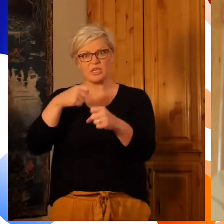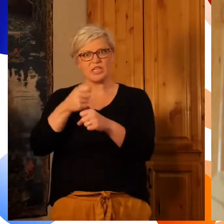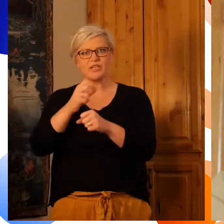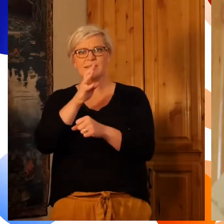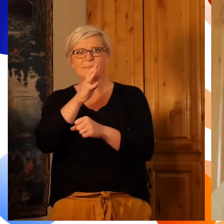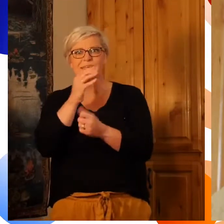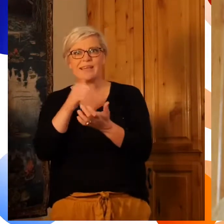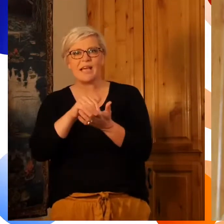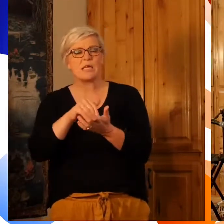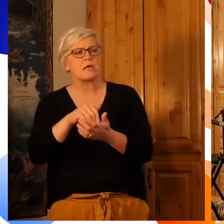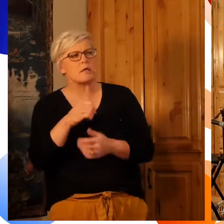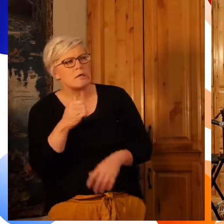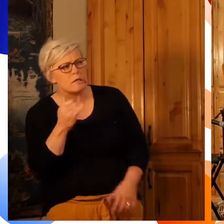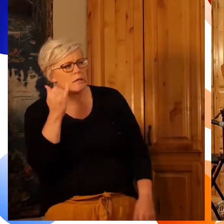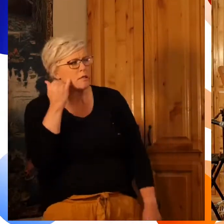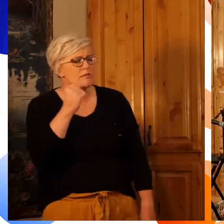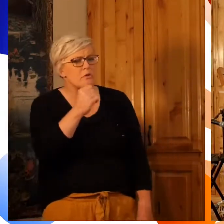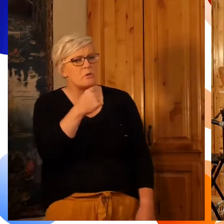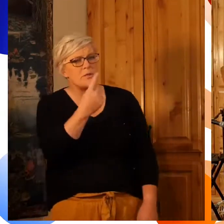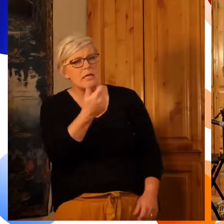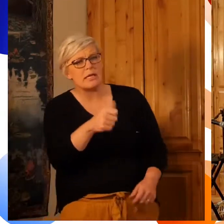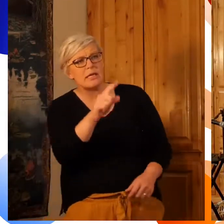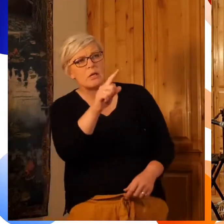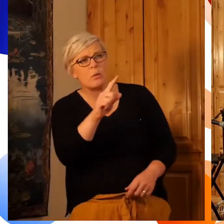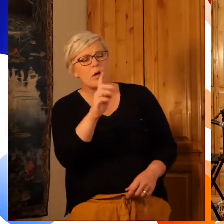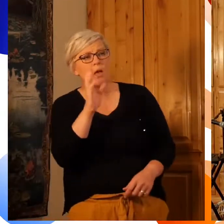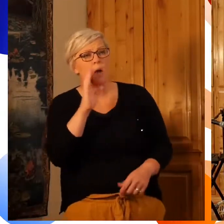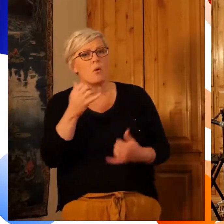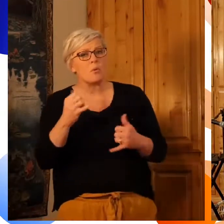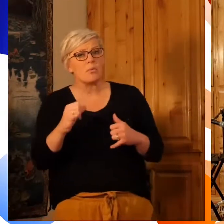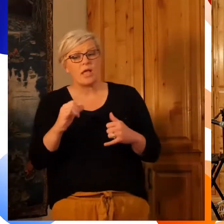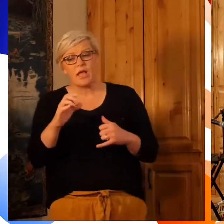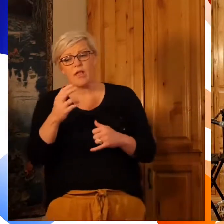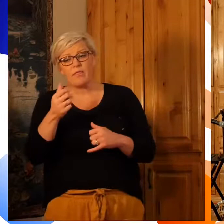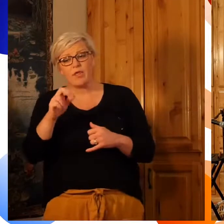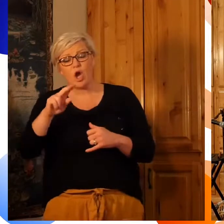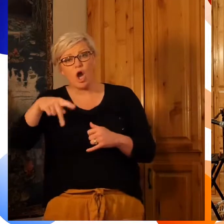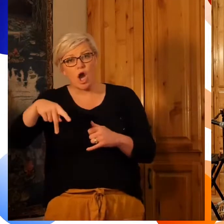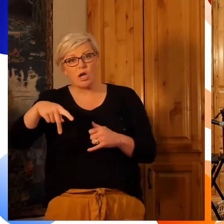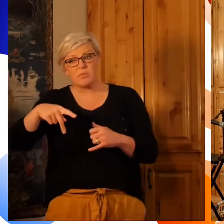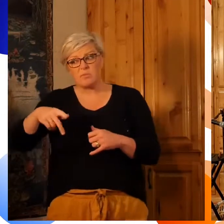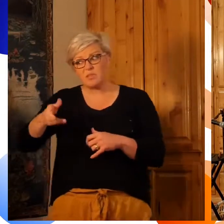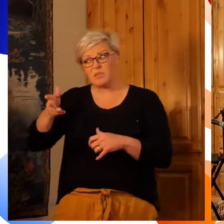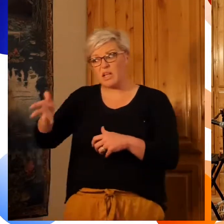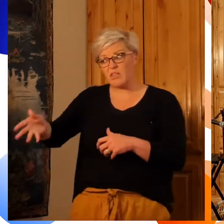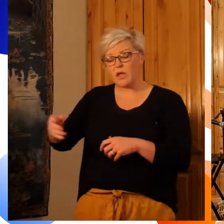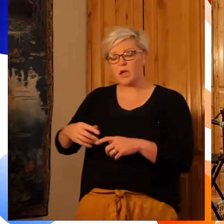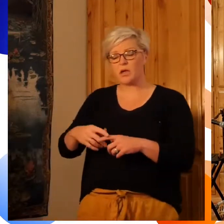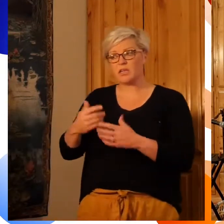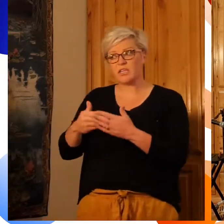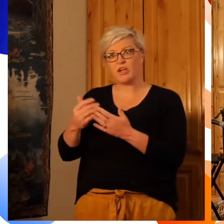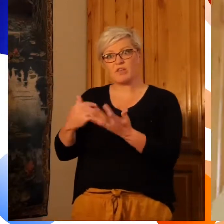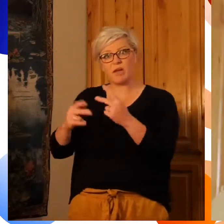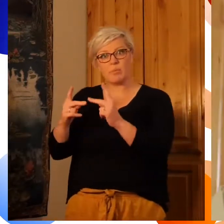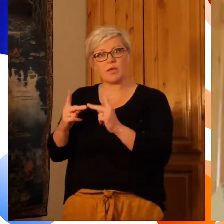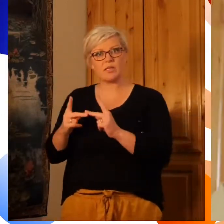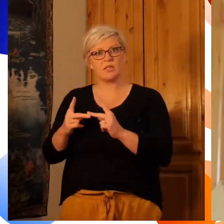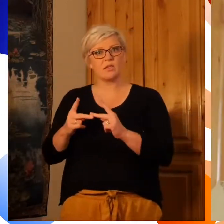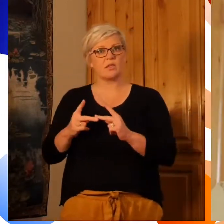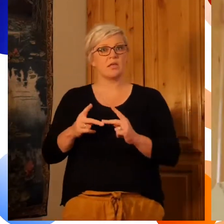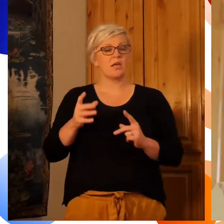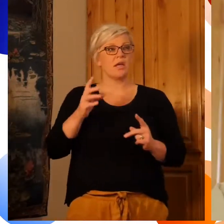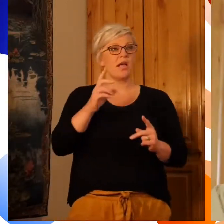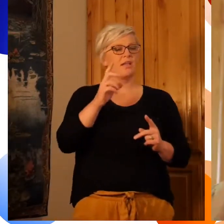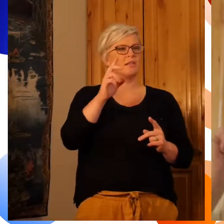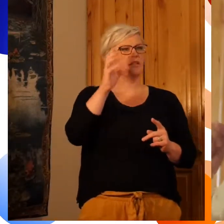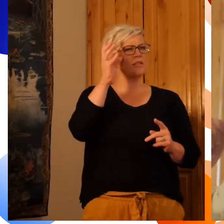don't tell anybody, I'll play Mom's harp that's been sitting here next to the fireplace. And Donald said, well, she's out working in the fields, lad. I don't think